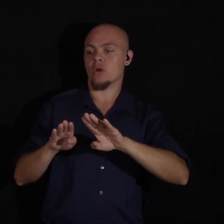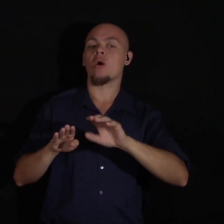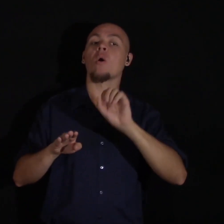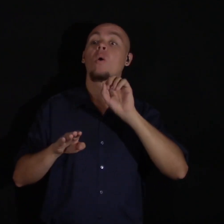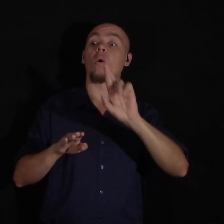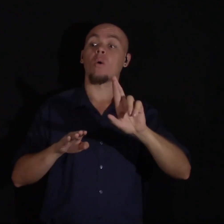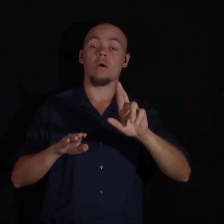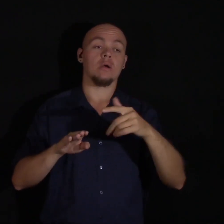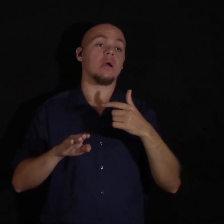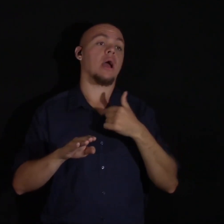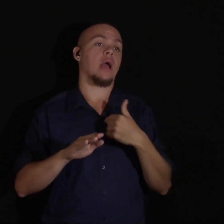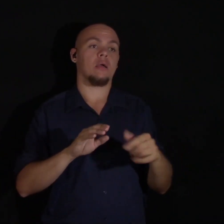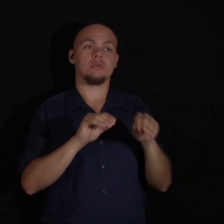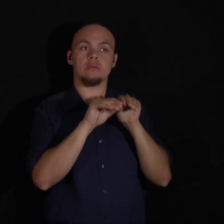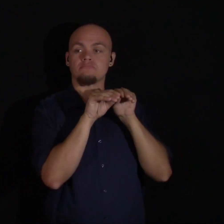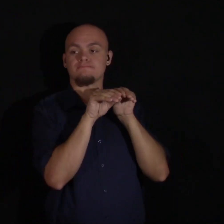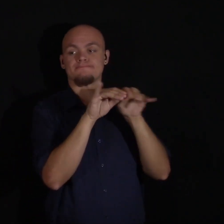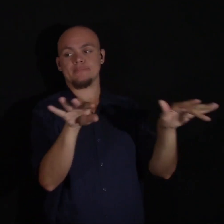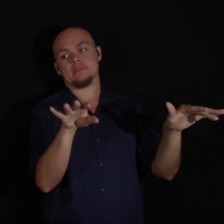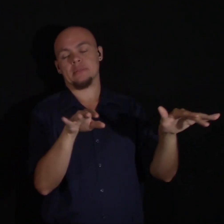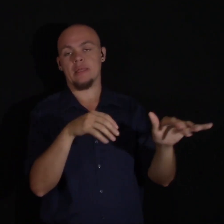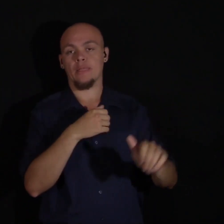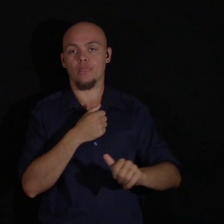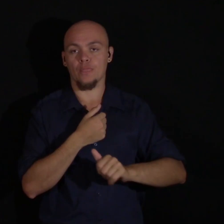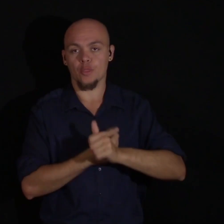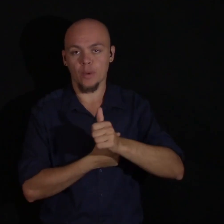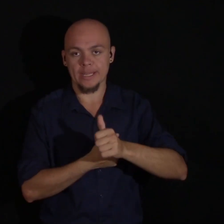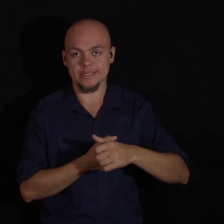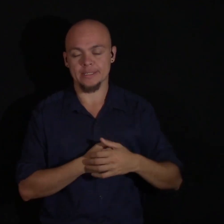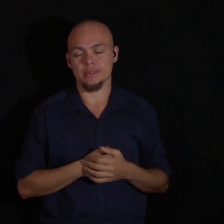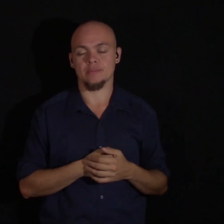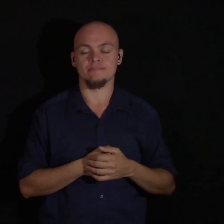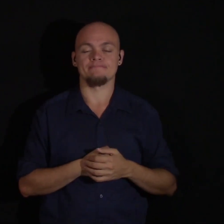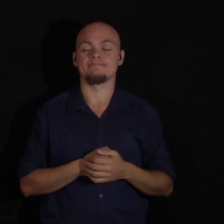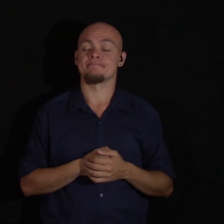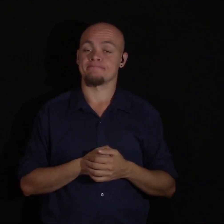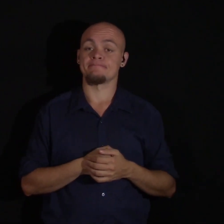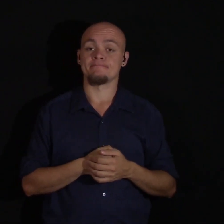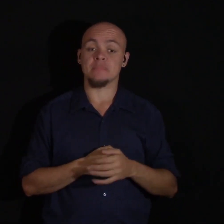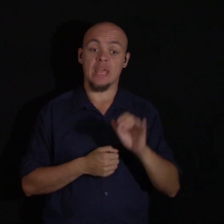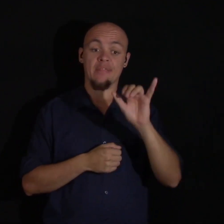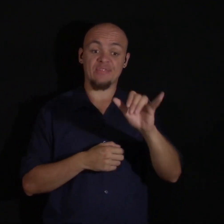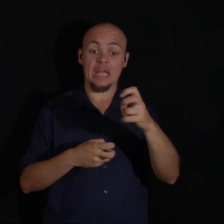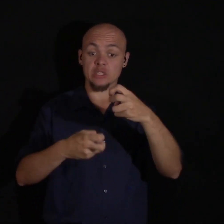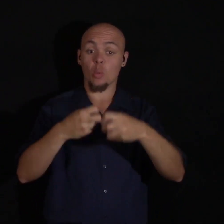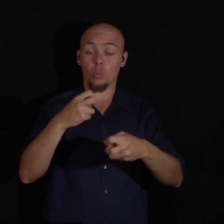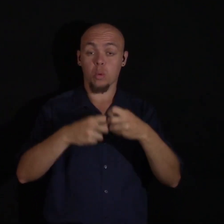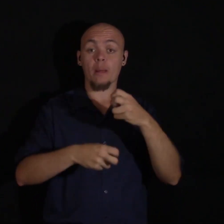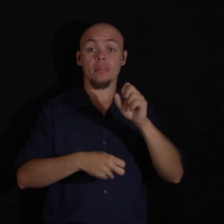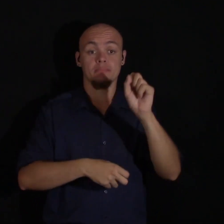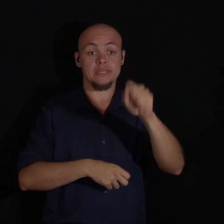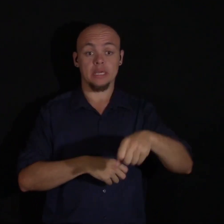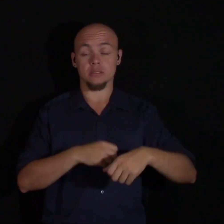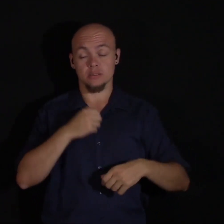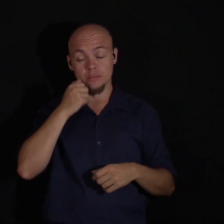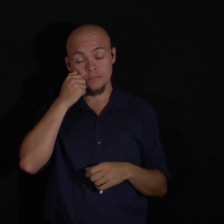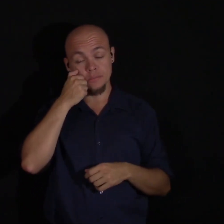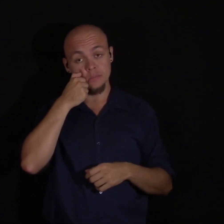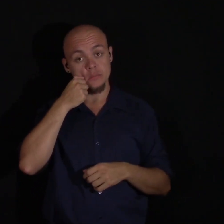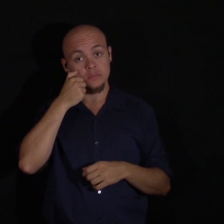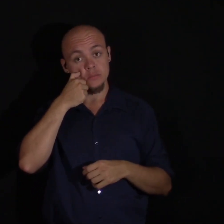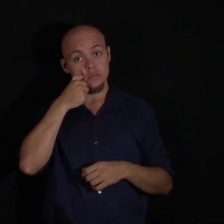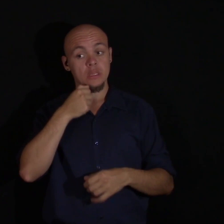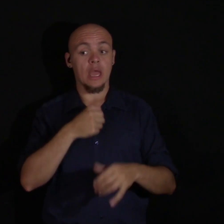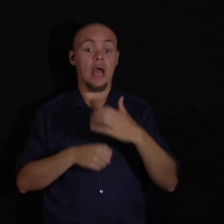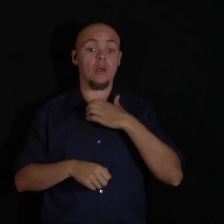nature to prevent those images from being leaked. It is very much a problem. And I wish that those stories that I